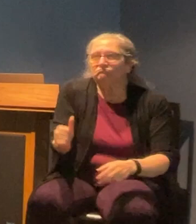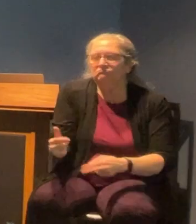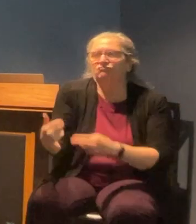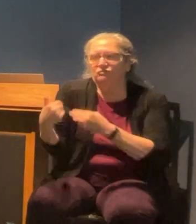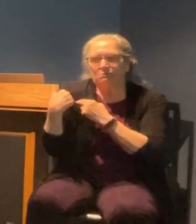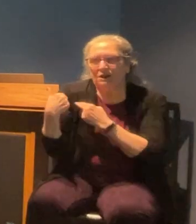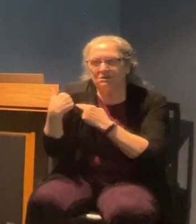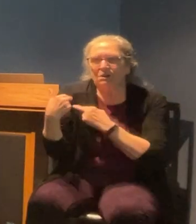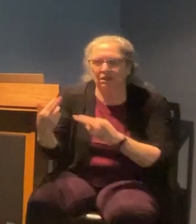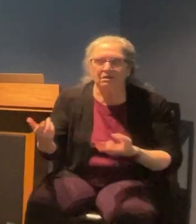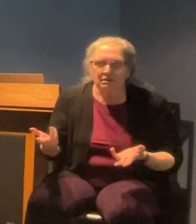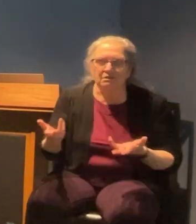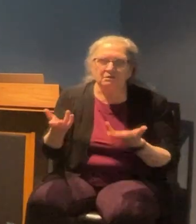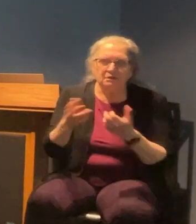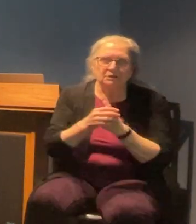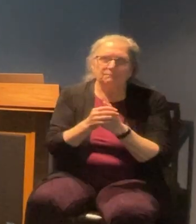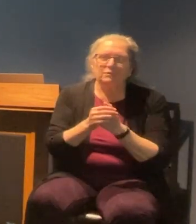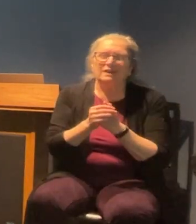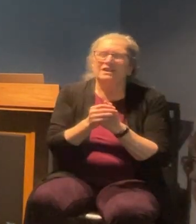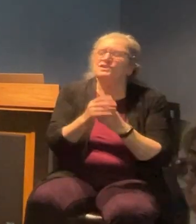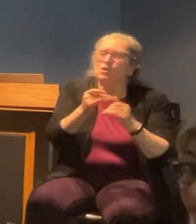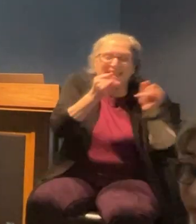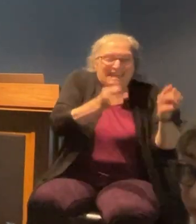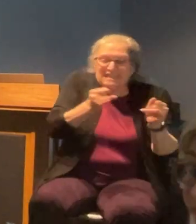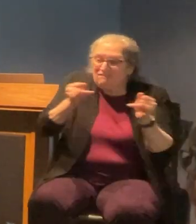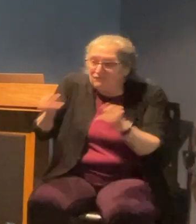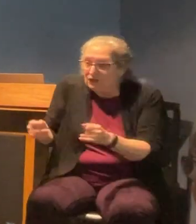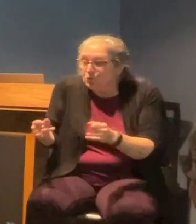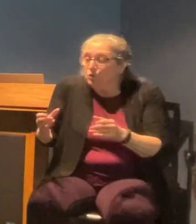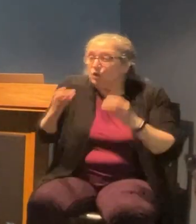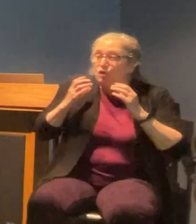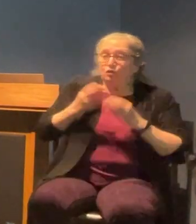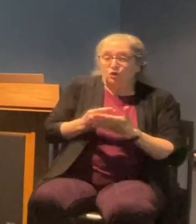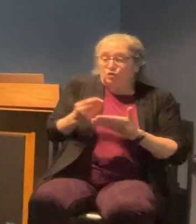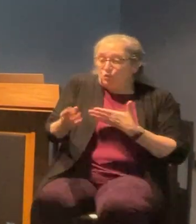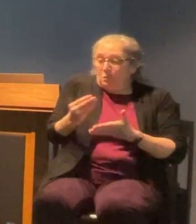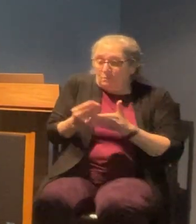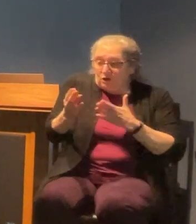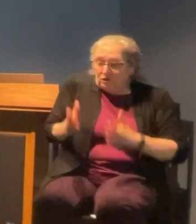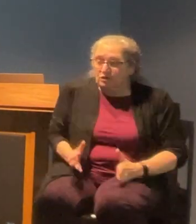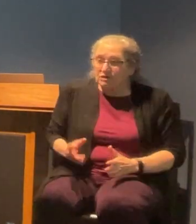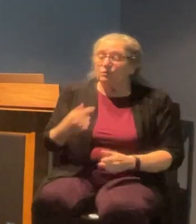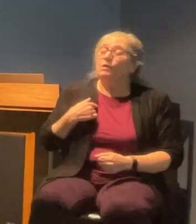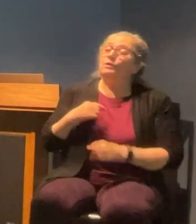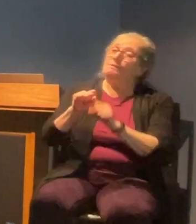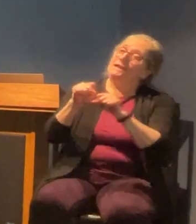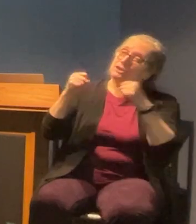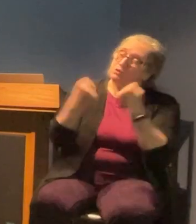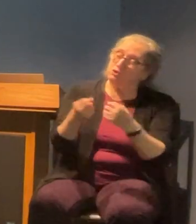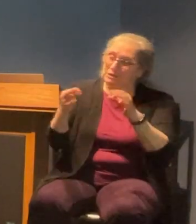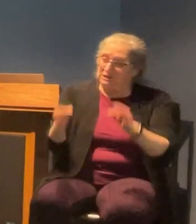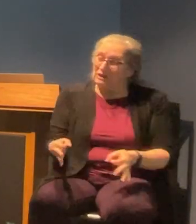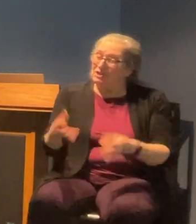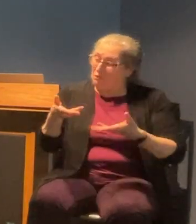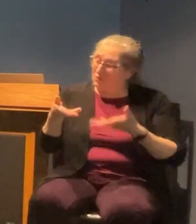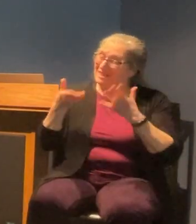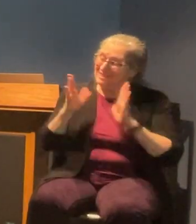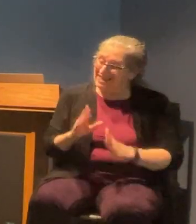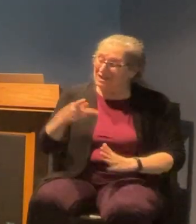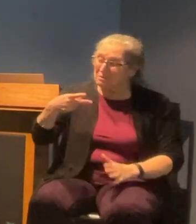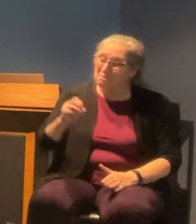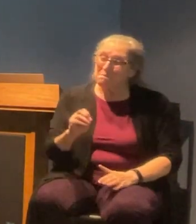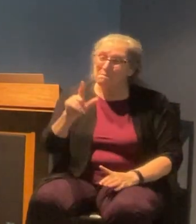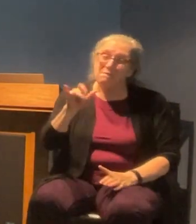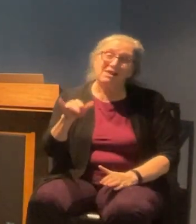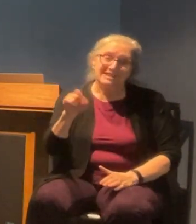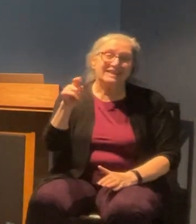as individual consumers to take this on, that once we've made a social decision that we're going to allow the use of polyester, we're going